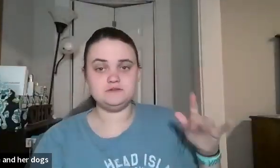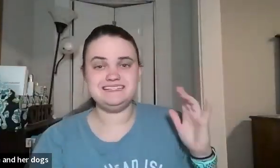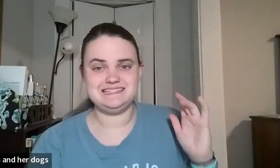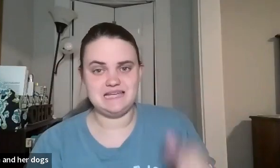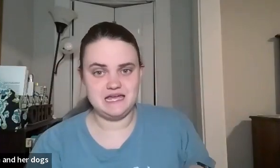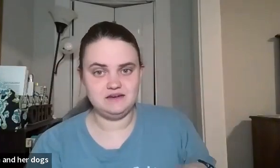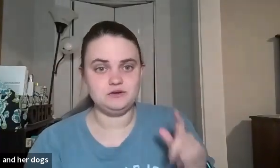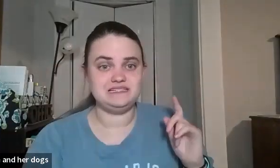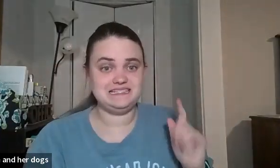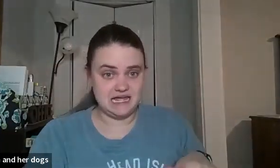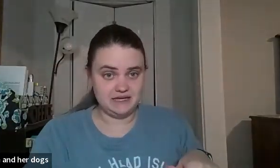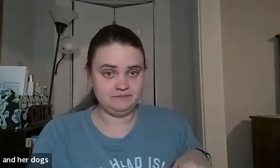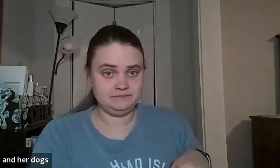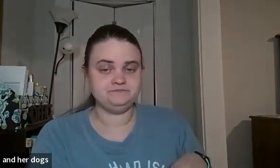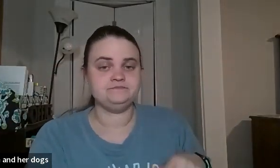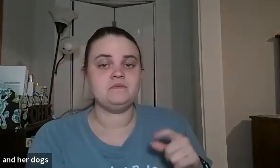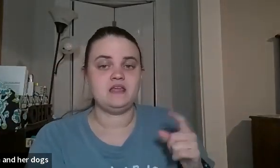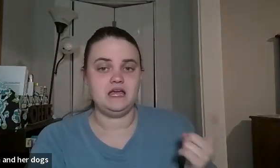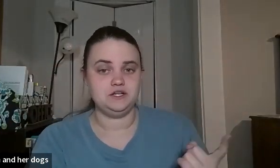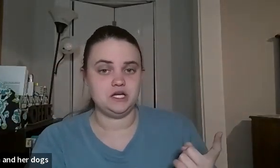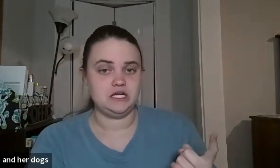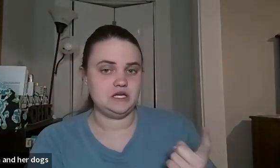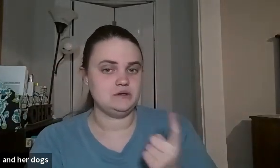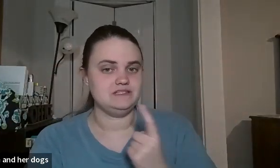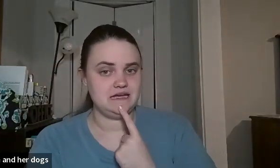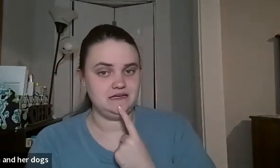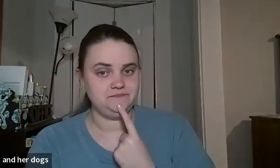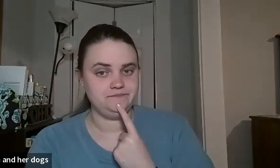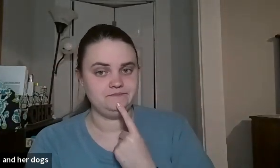is said or say, and you're gonna go said.